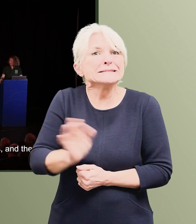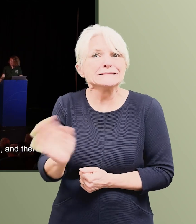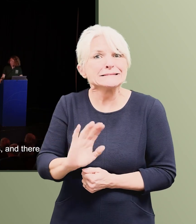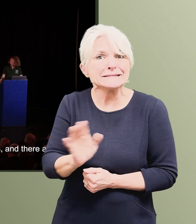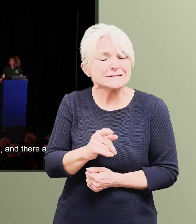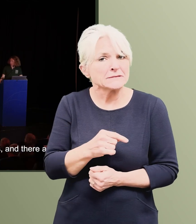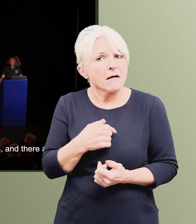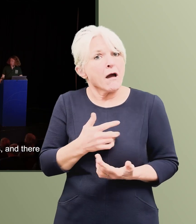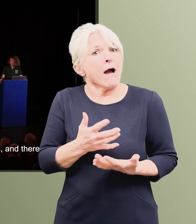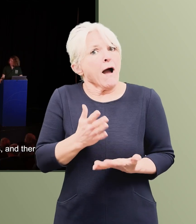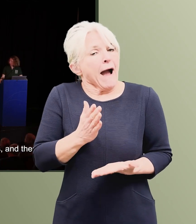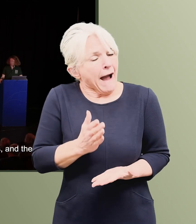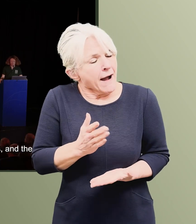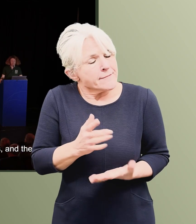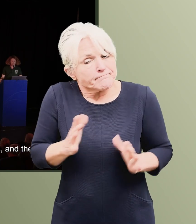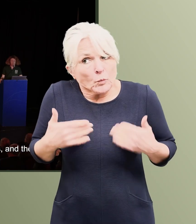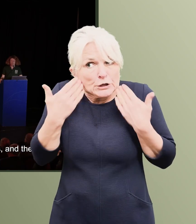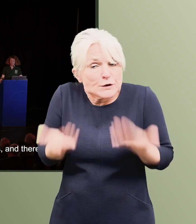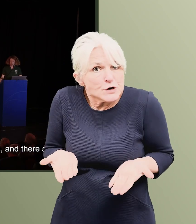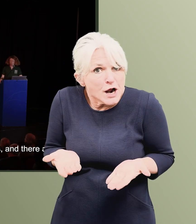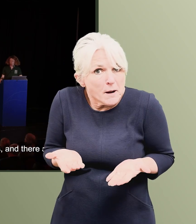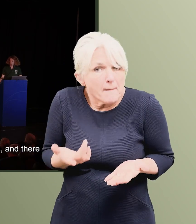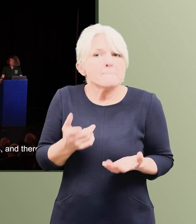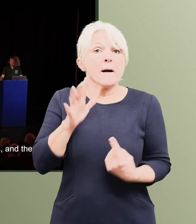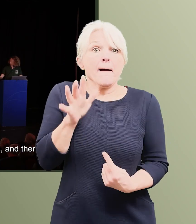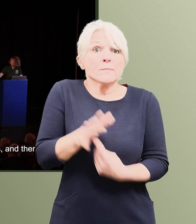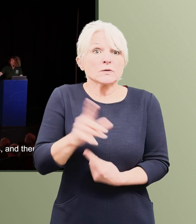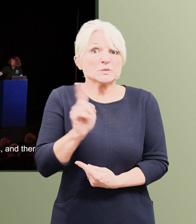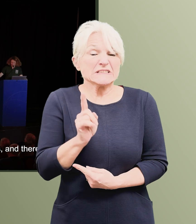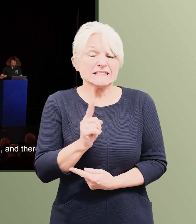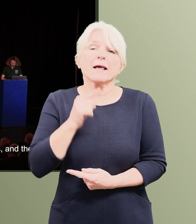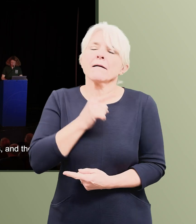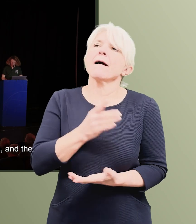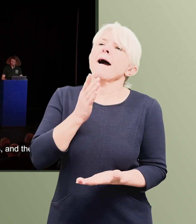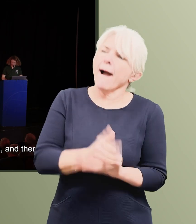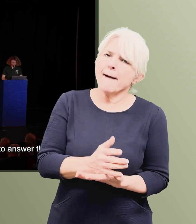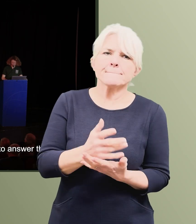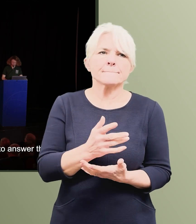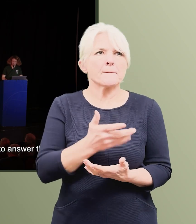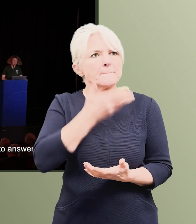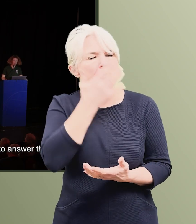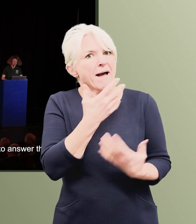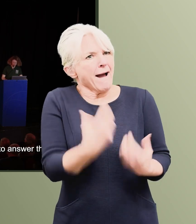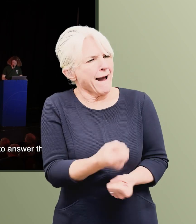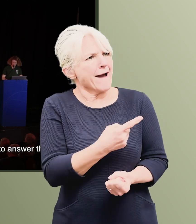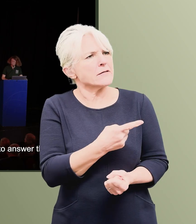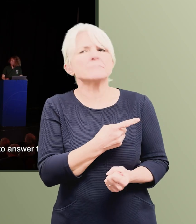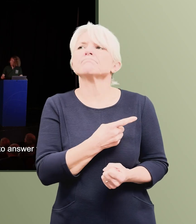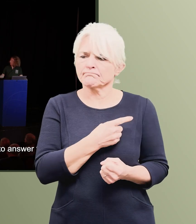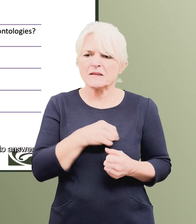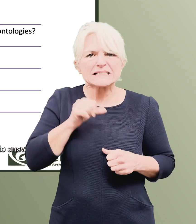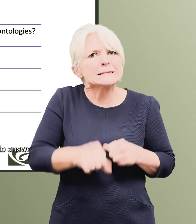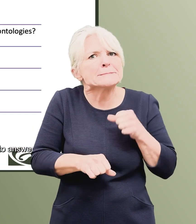fairly obvious that they are meaning to do a lot of this. And there are quite a lot of firsts within the